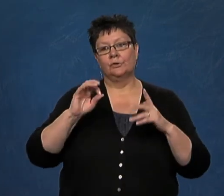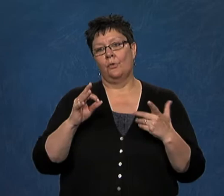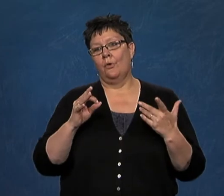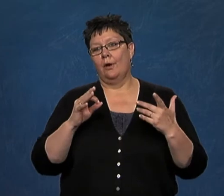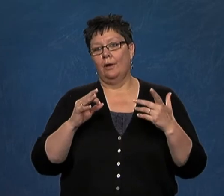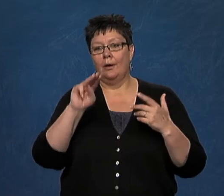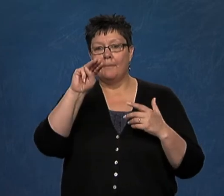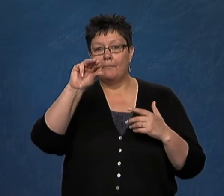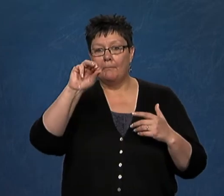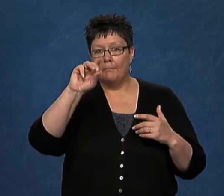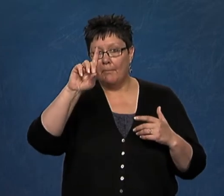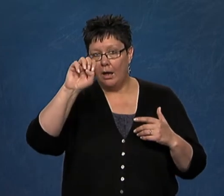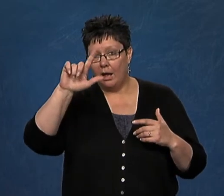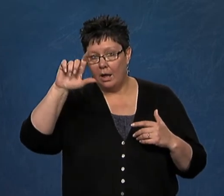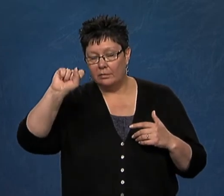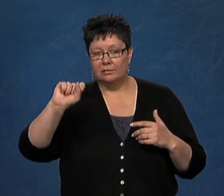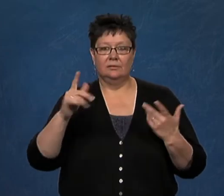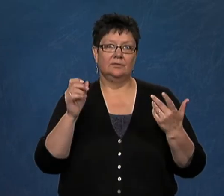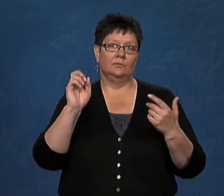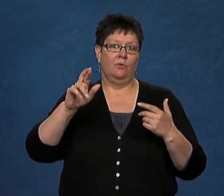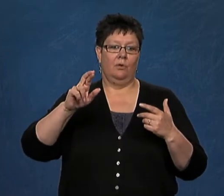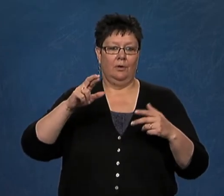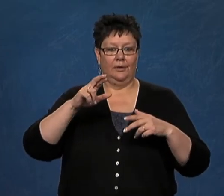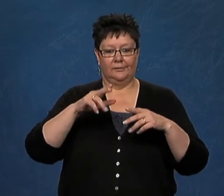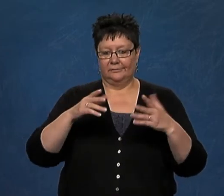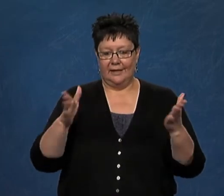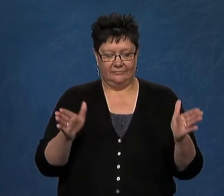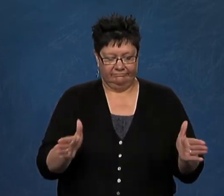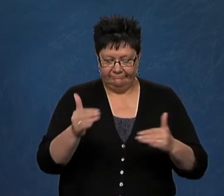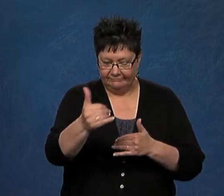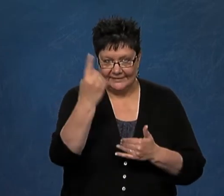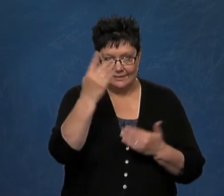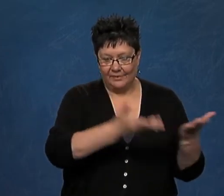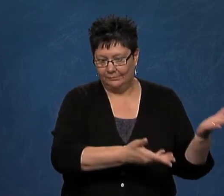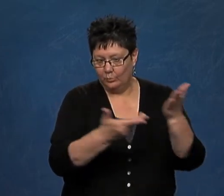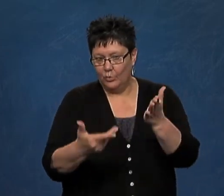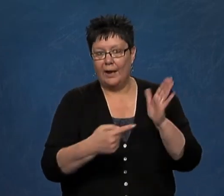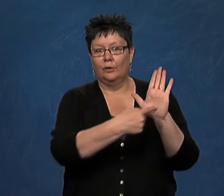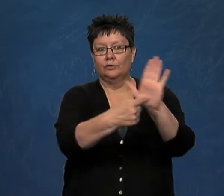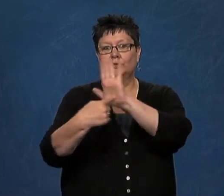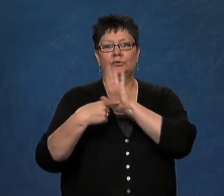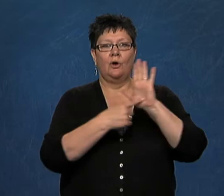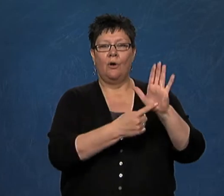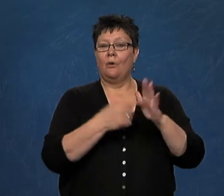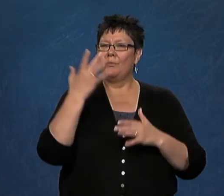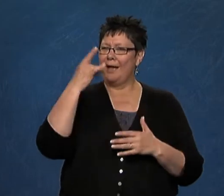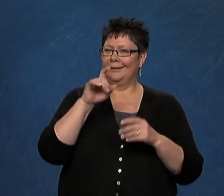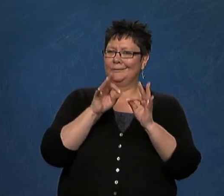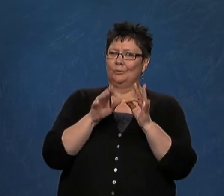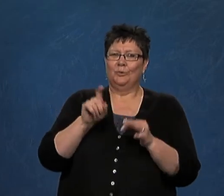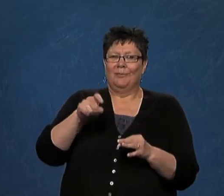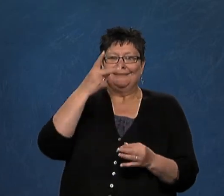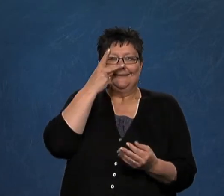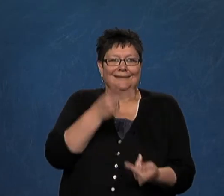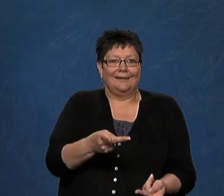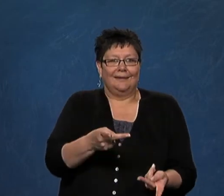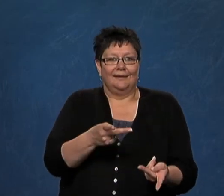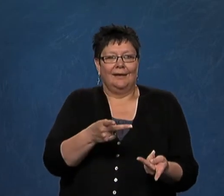evidence. If there's pictures, per se, if there's models, if there's something that's going to be demonstrated, the